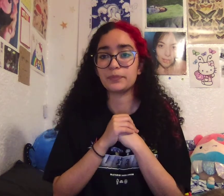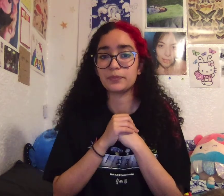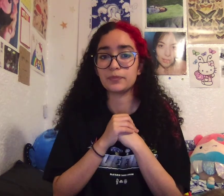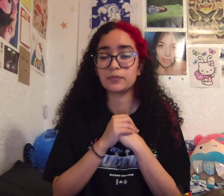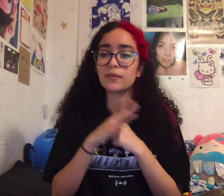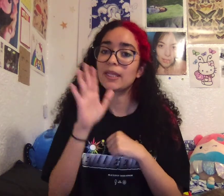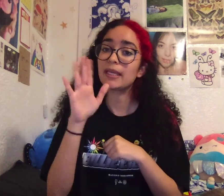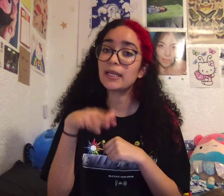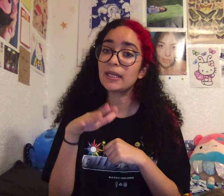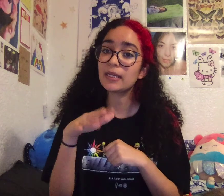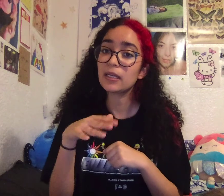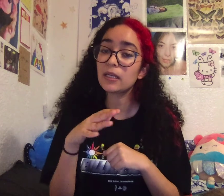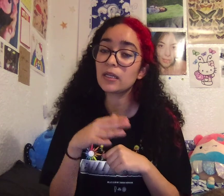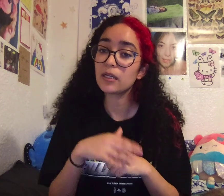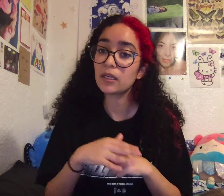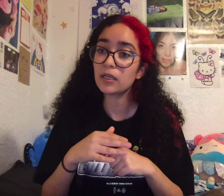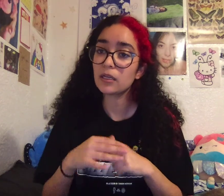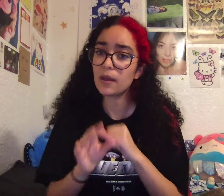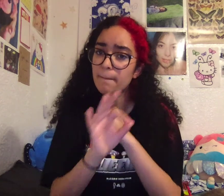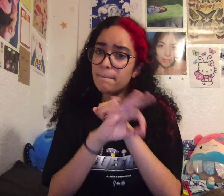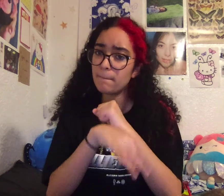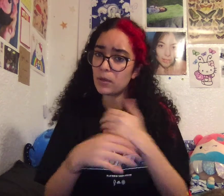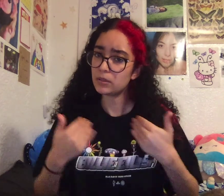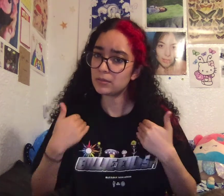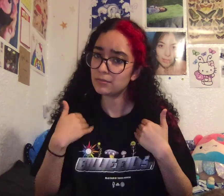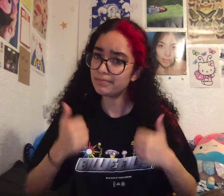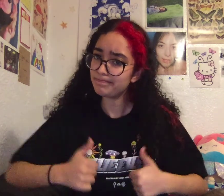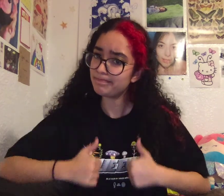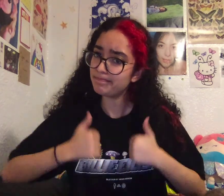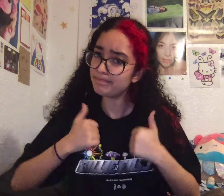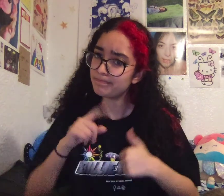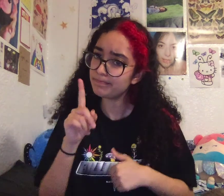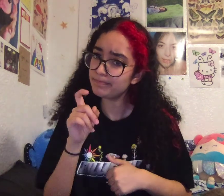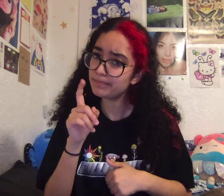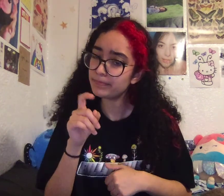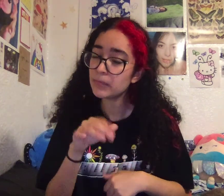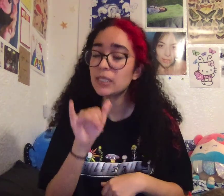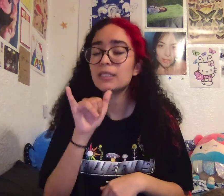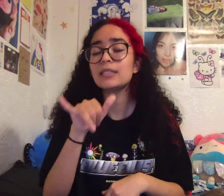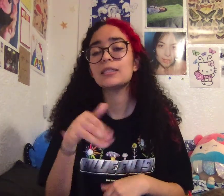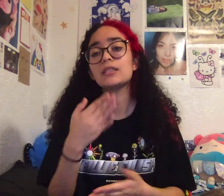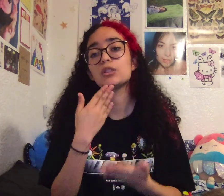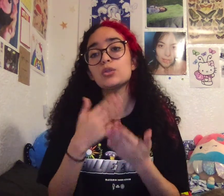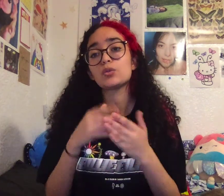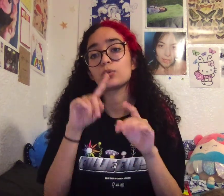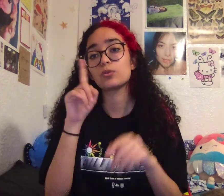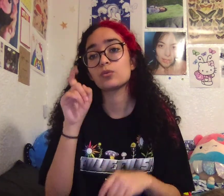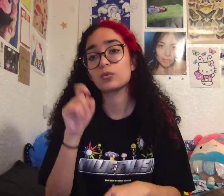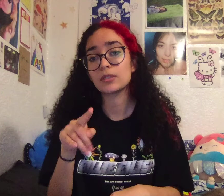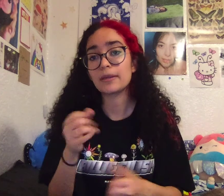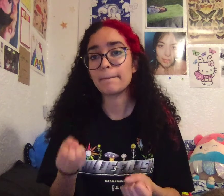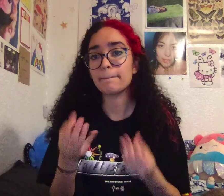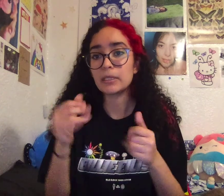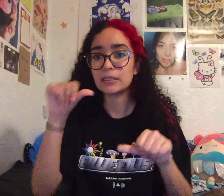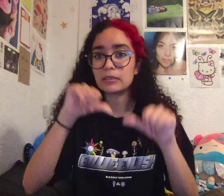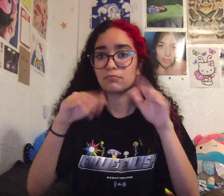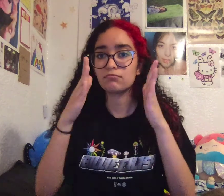Hey, is there life on Mars? That's a really good question that a lot of scientists have been trying to answer for a